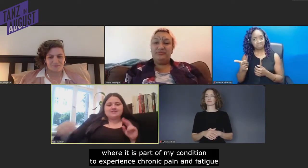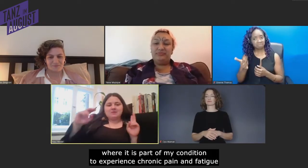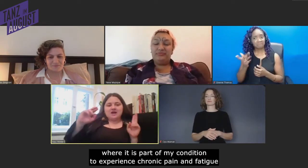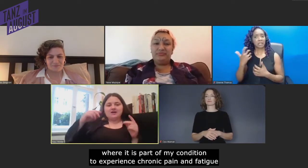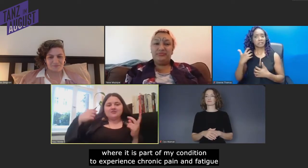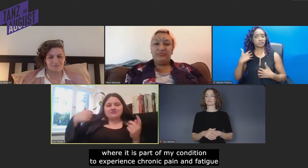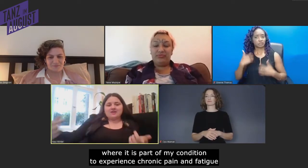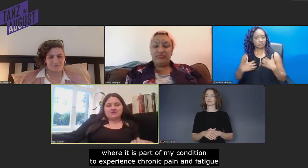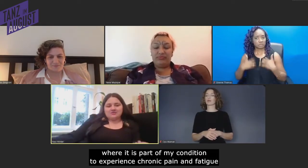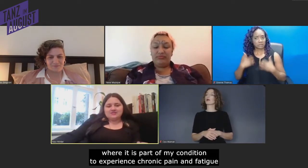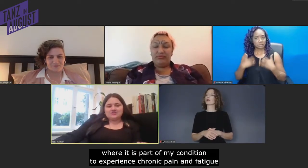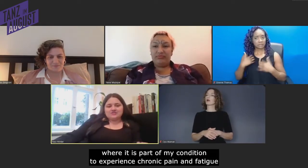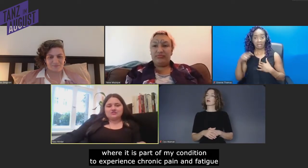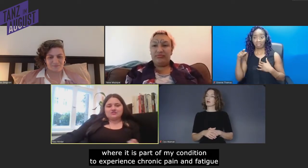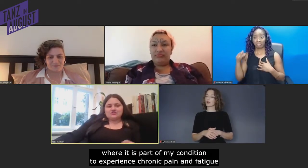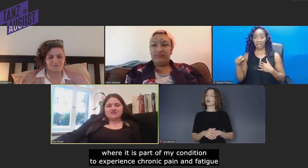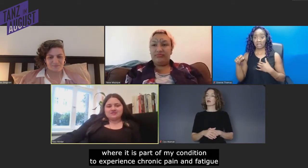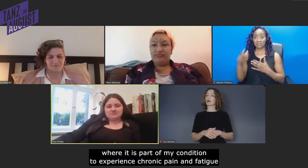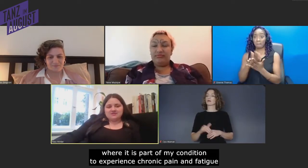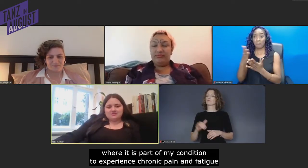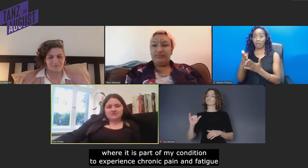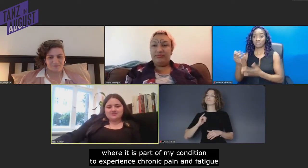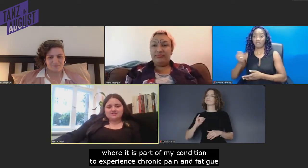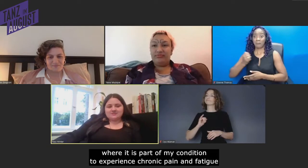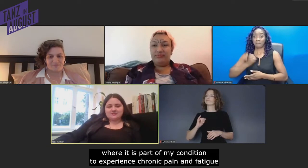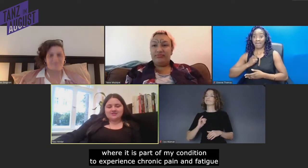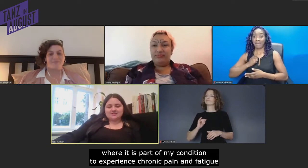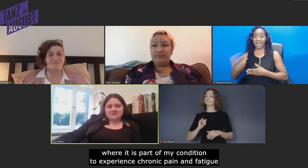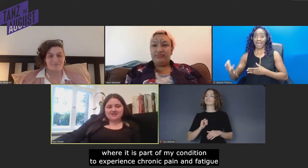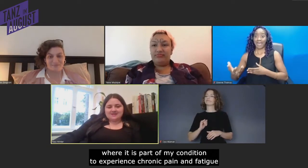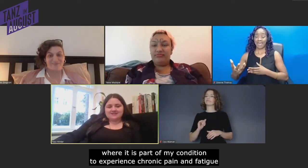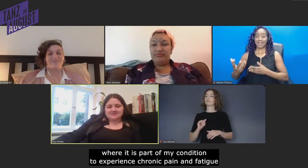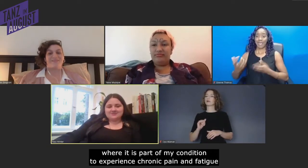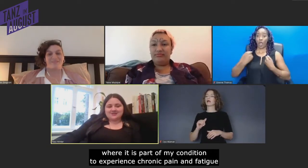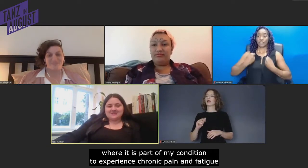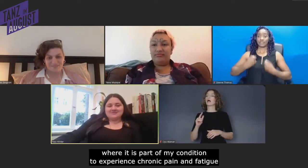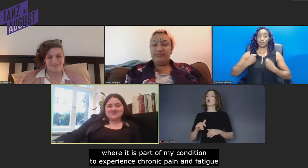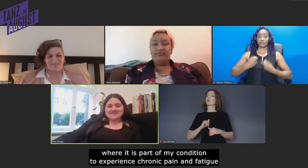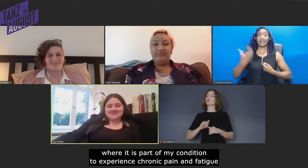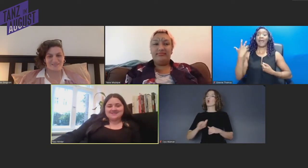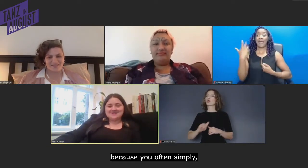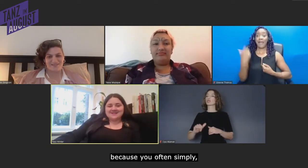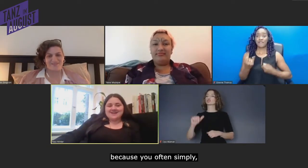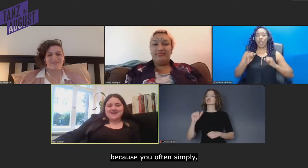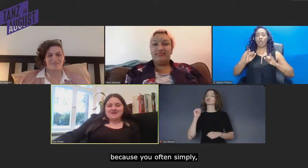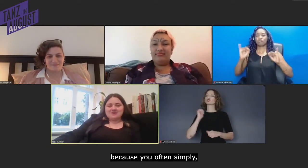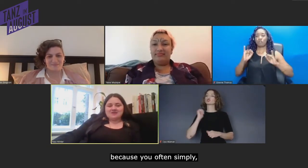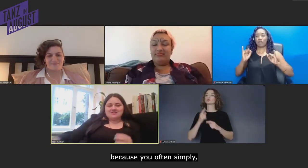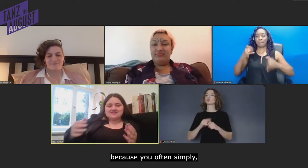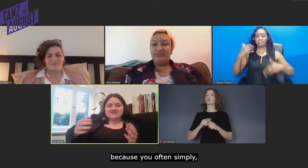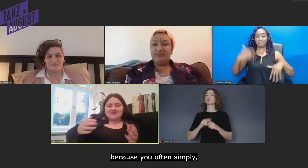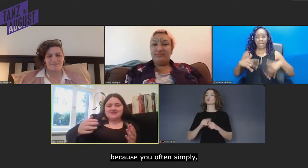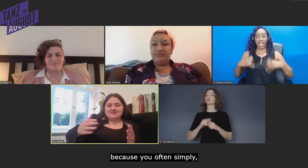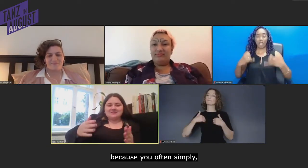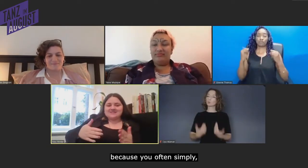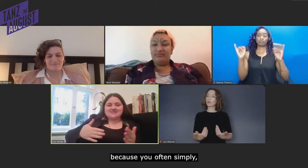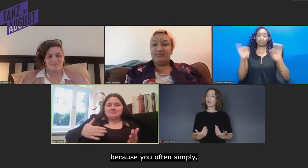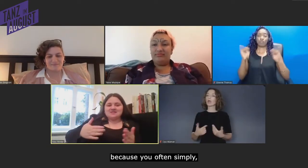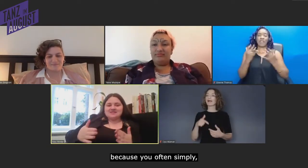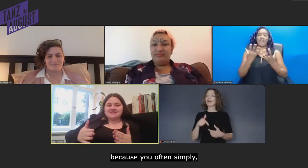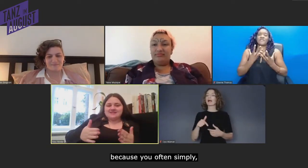is part of my condition to experience chronic pain and chronic fatigue, because